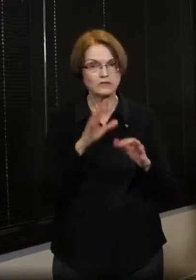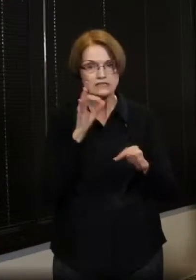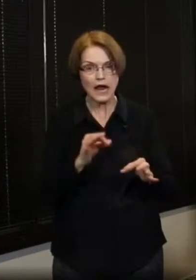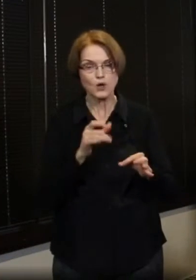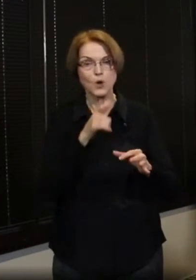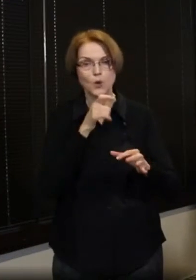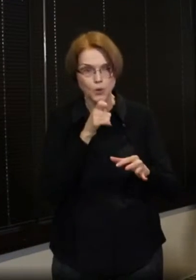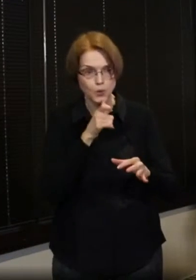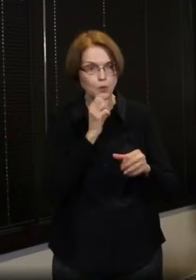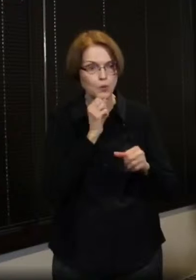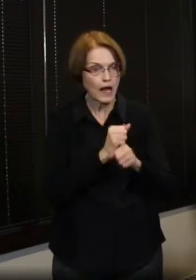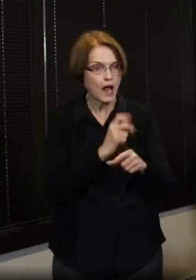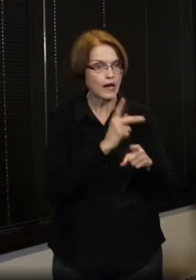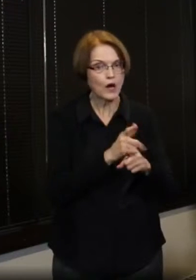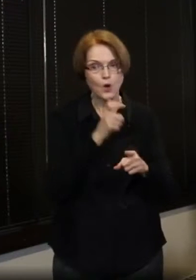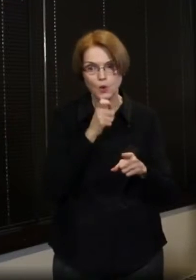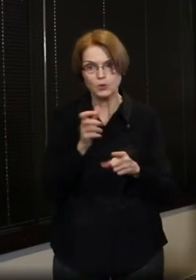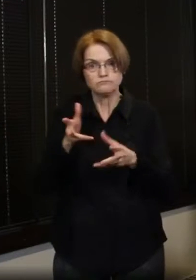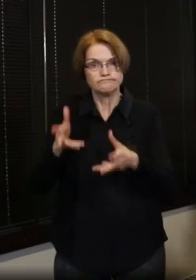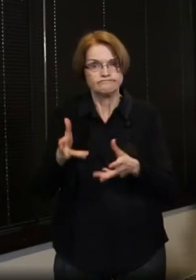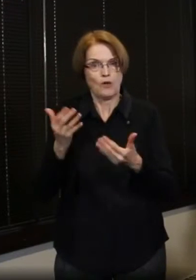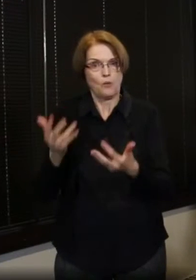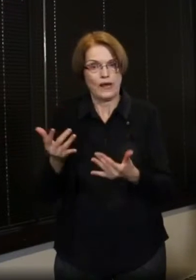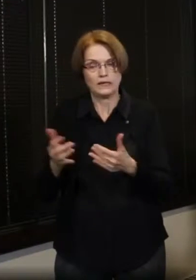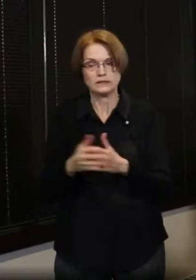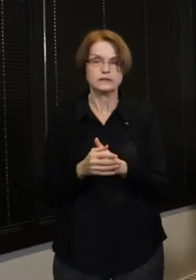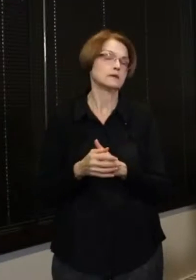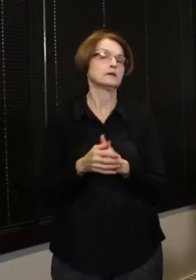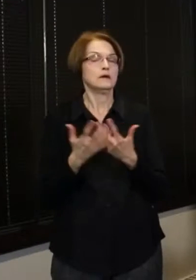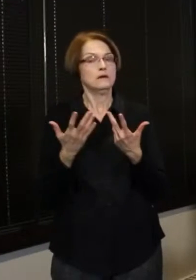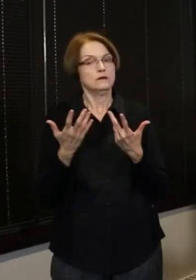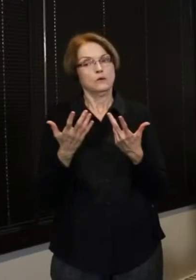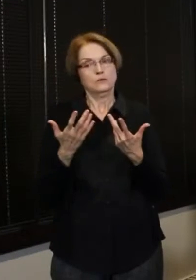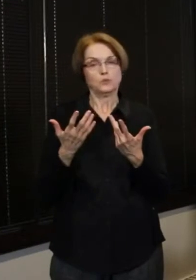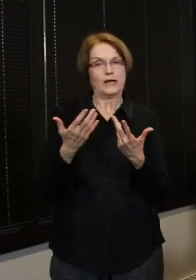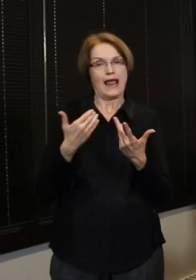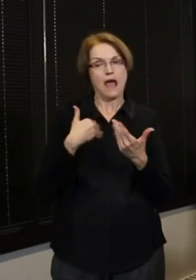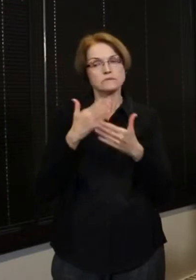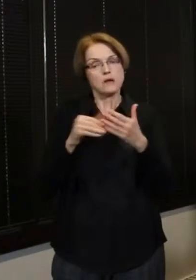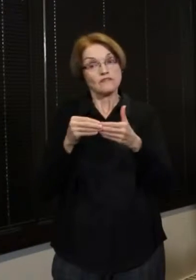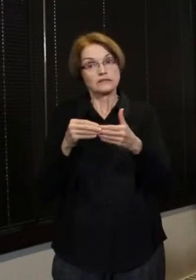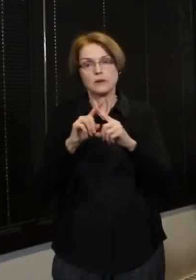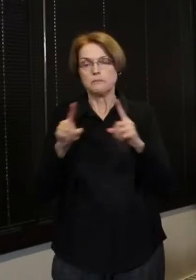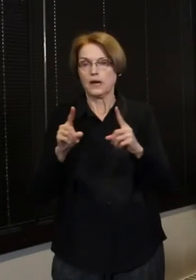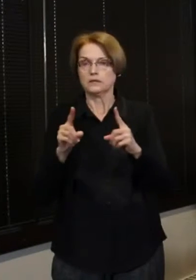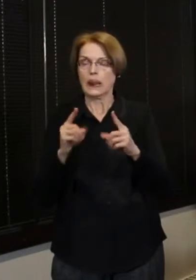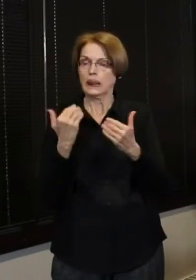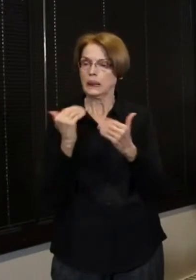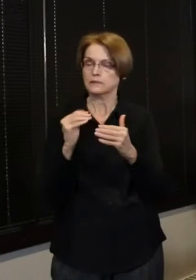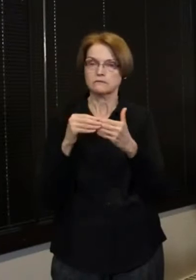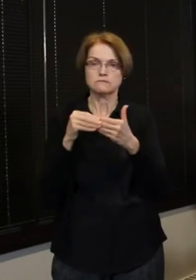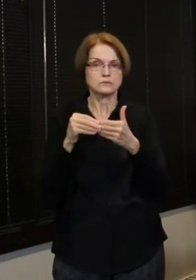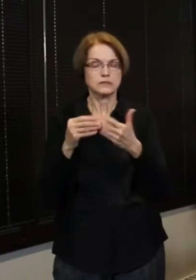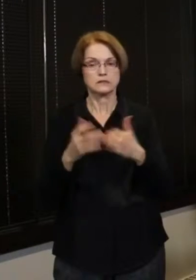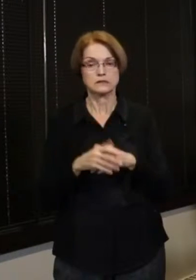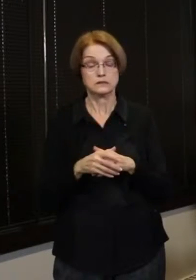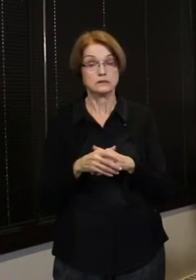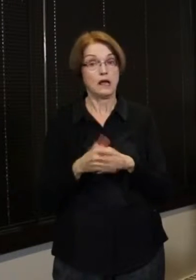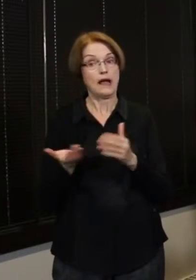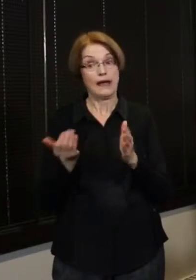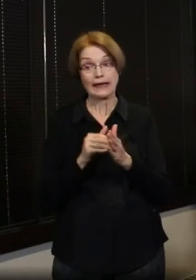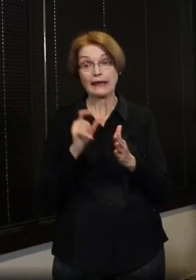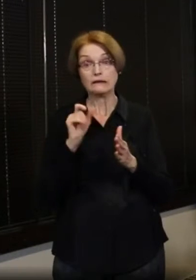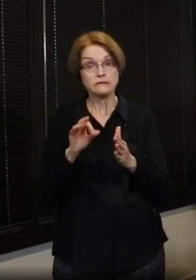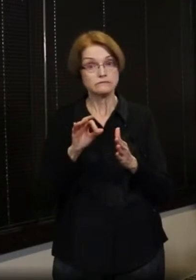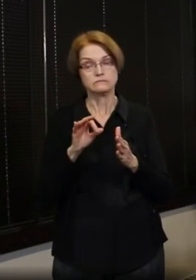although we have a little bit of buffer space, it's still not much. And so if we saw a dramatic increase in